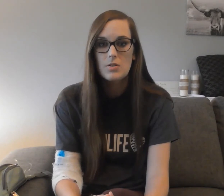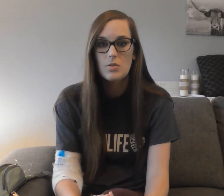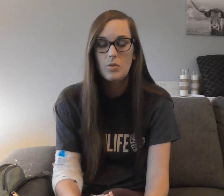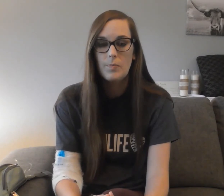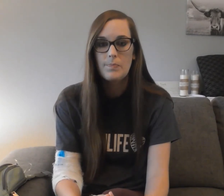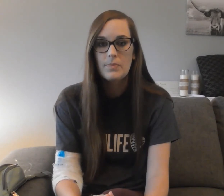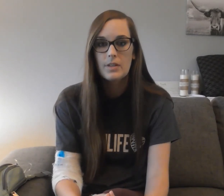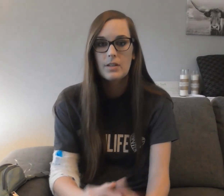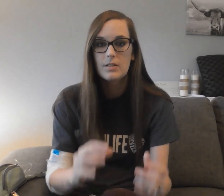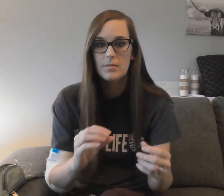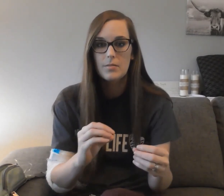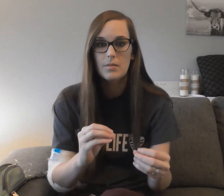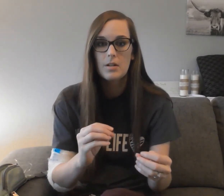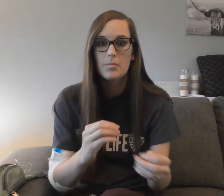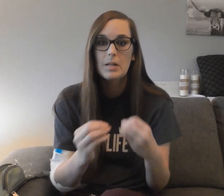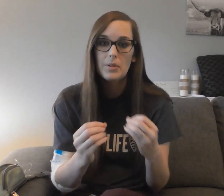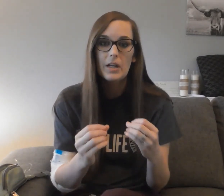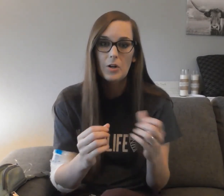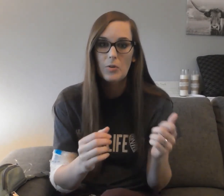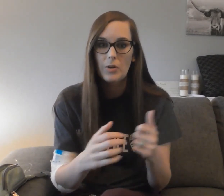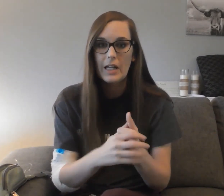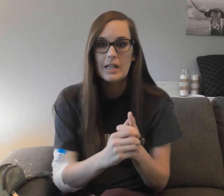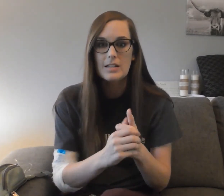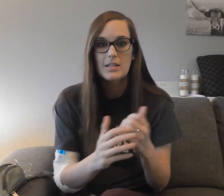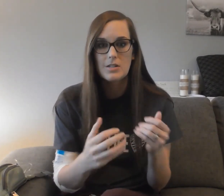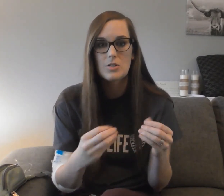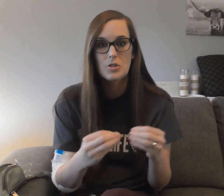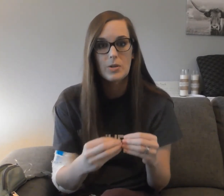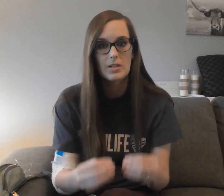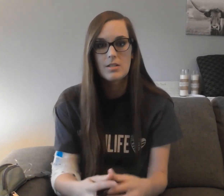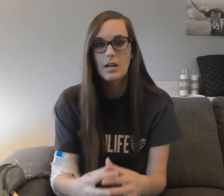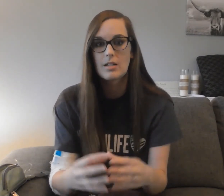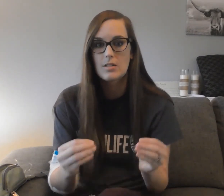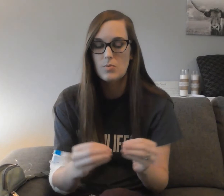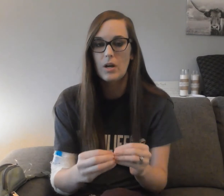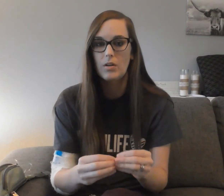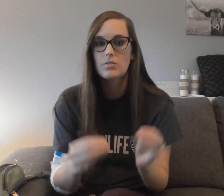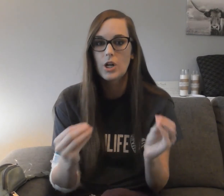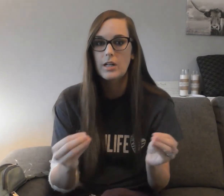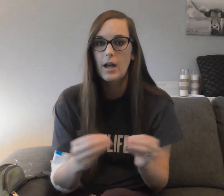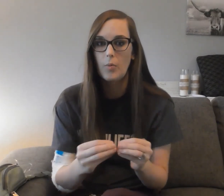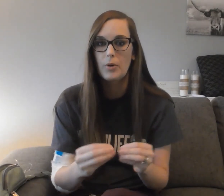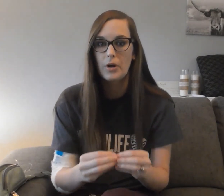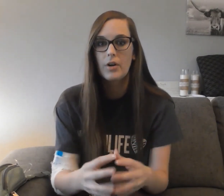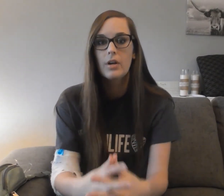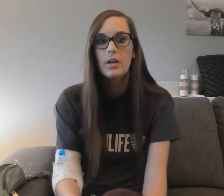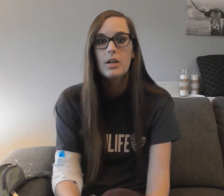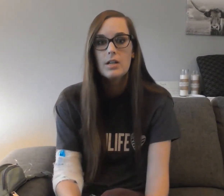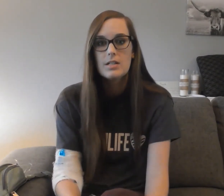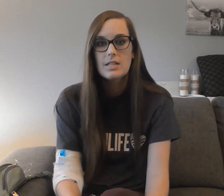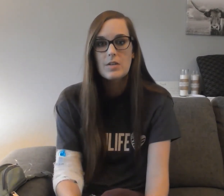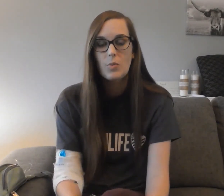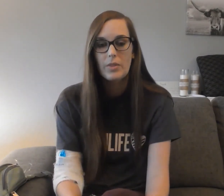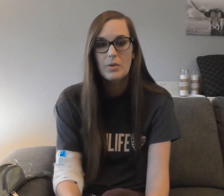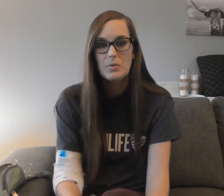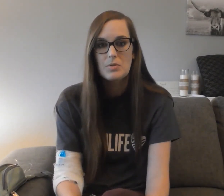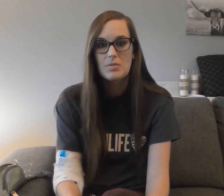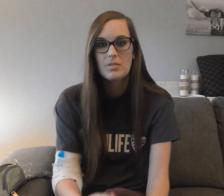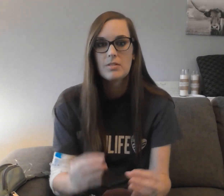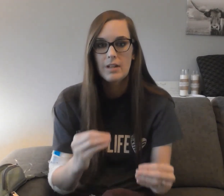to manipulate her little hands into doing the signs as well, trying to help her see how